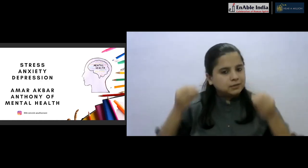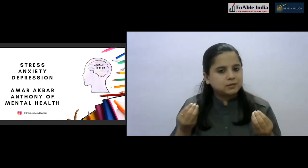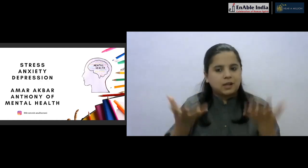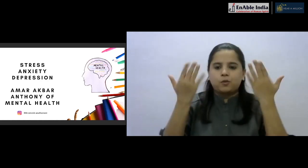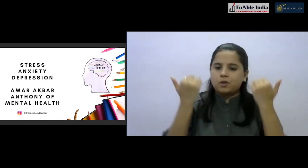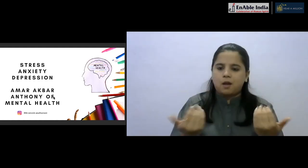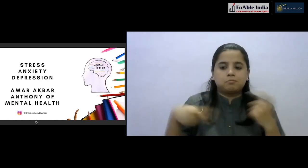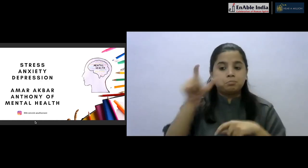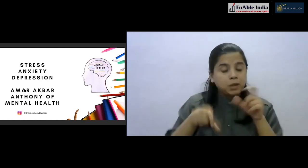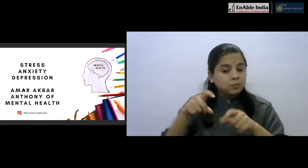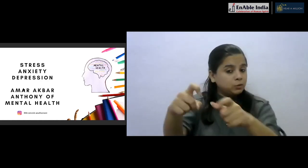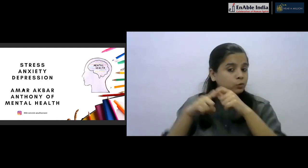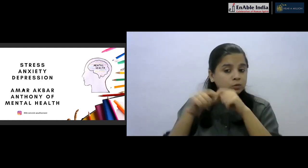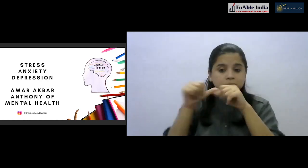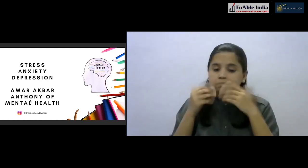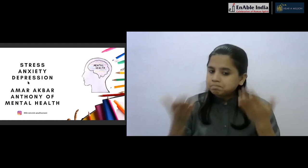get to the Q&A.